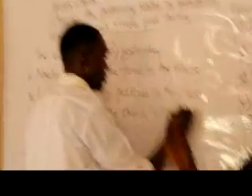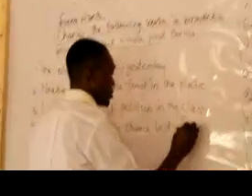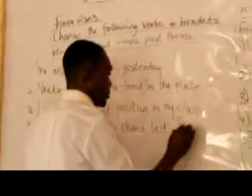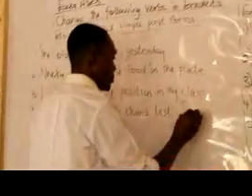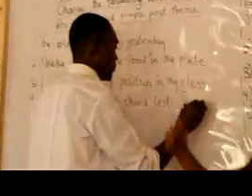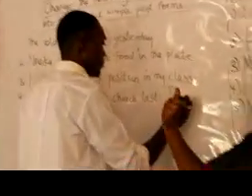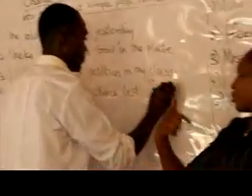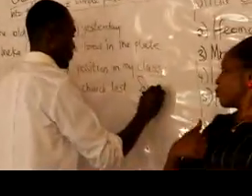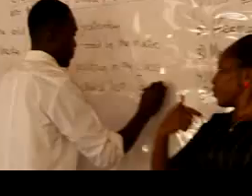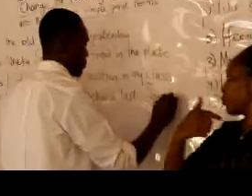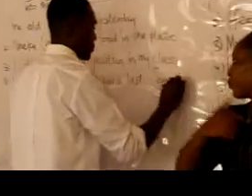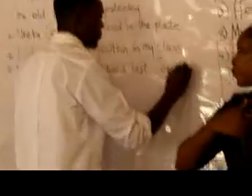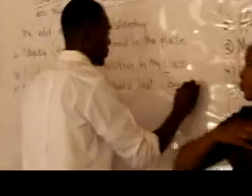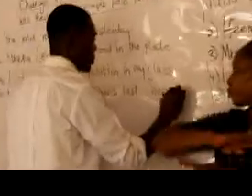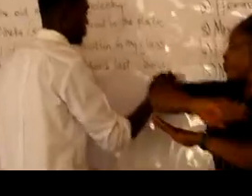Sunday.